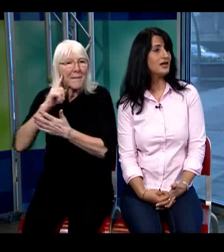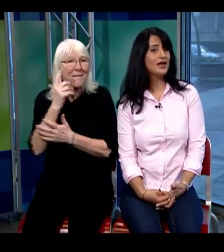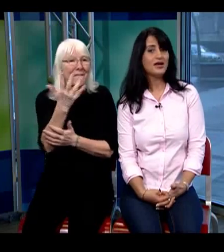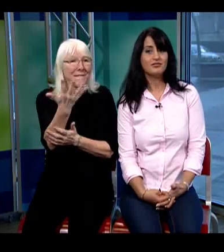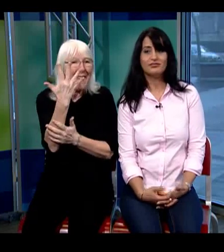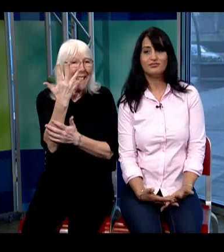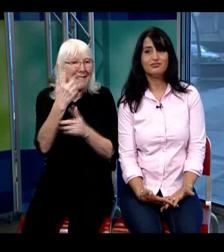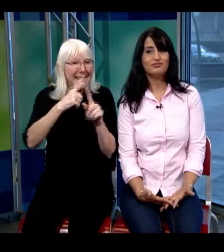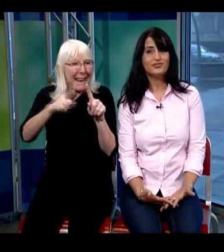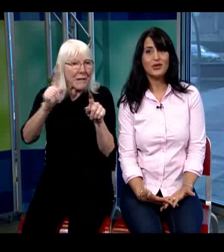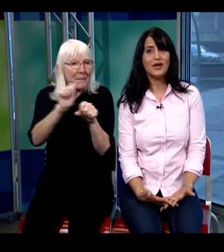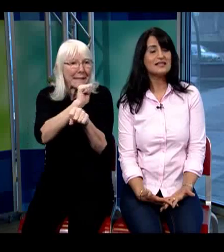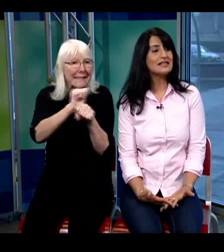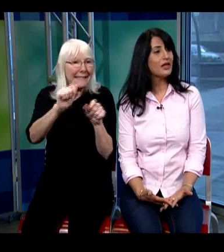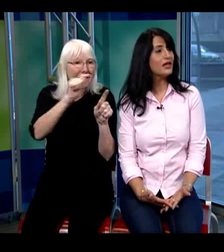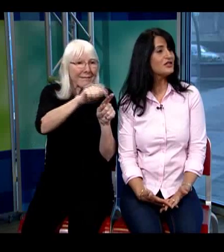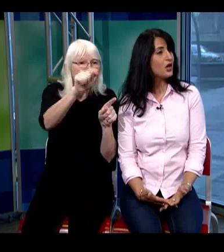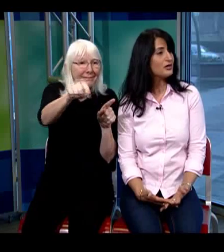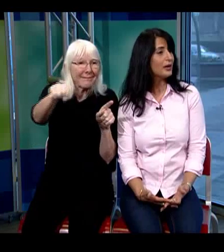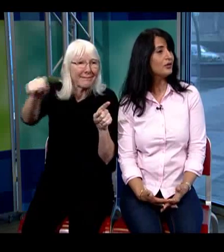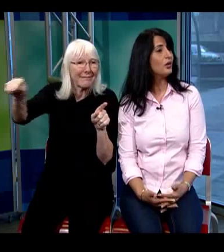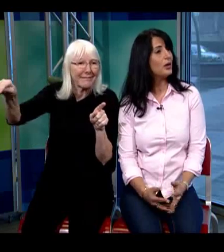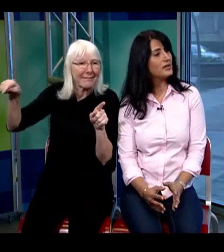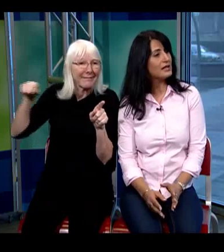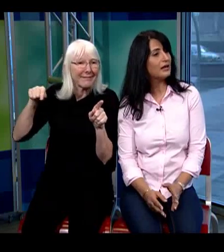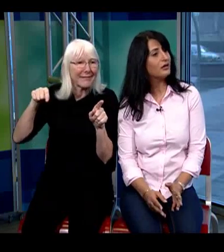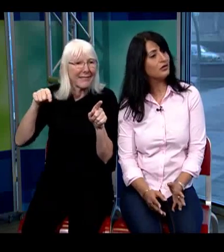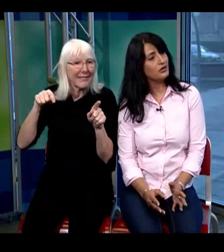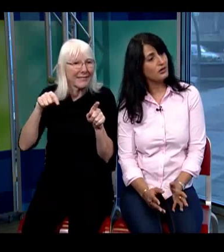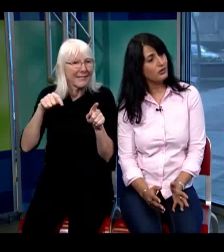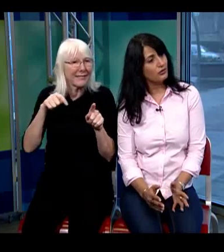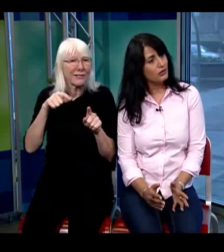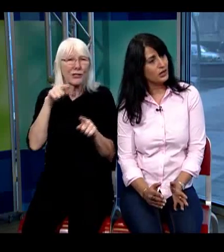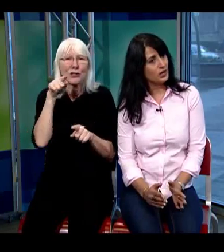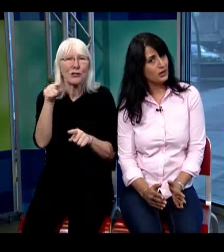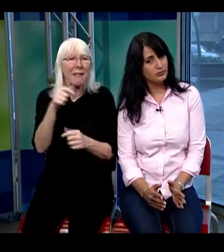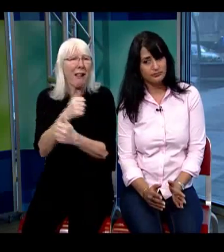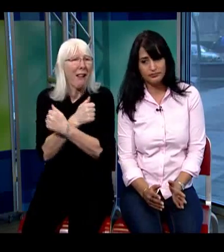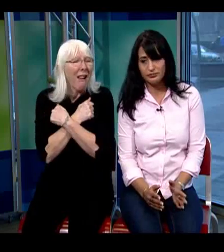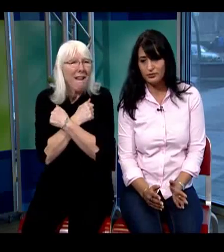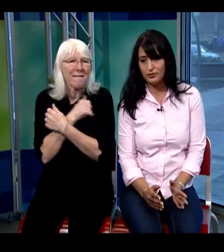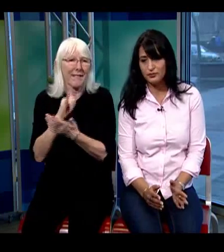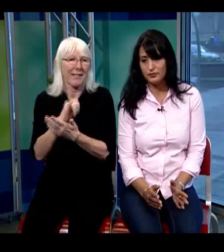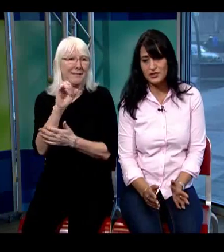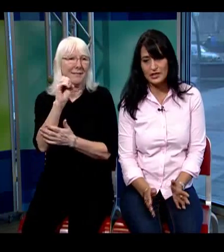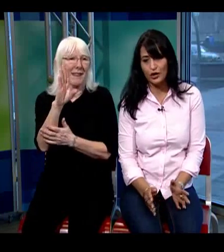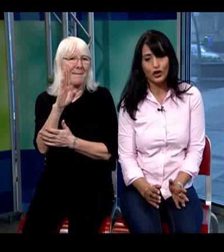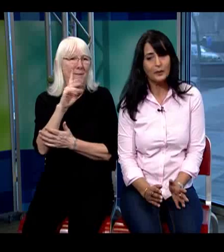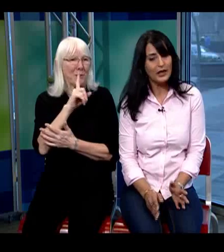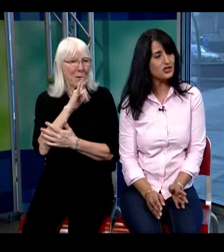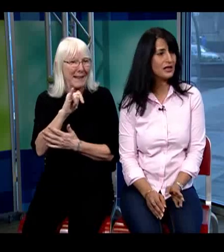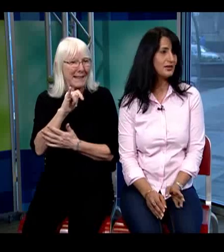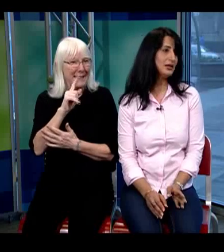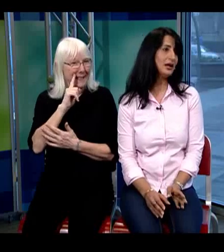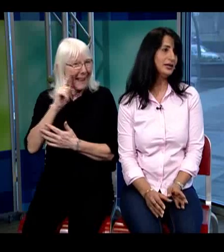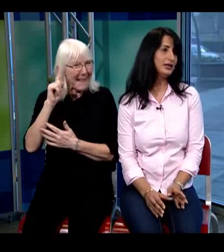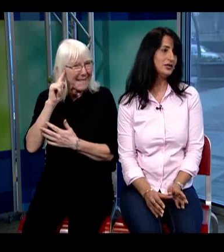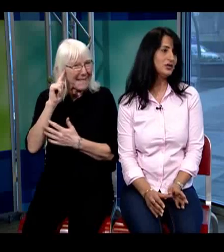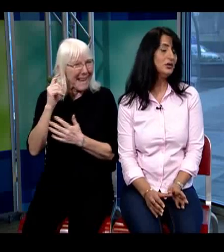so it's not it's not about a particular uh particular occupation that the client can do